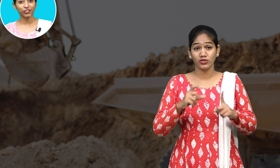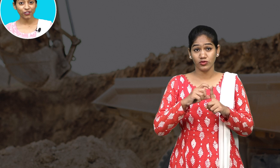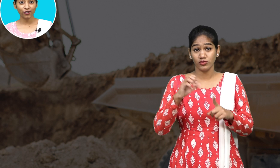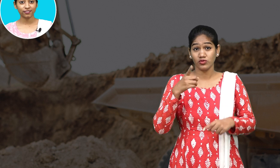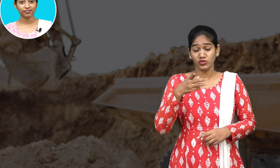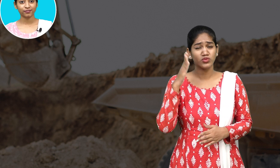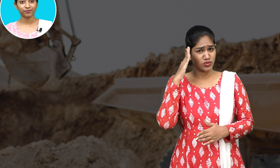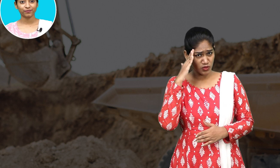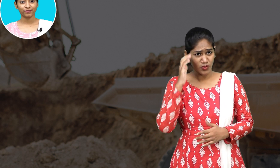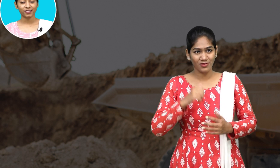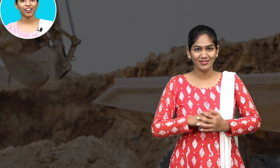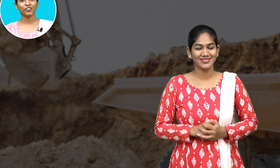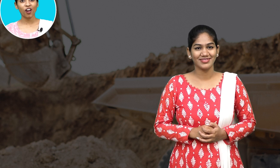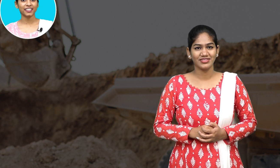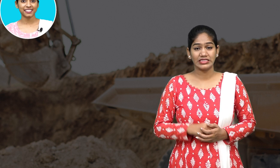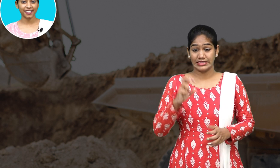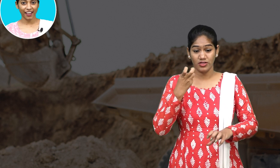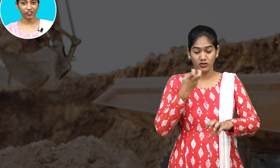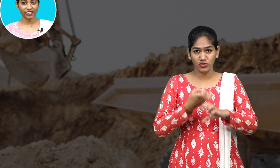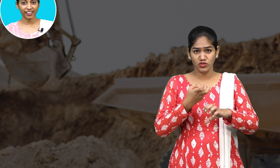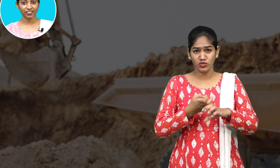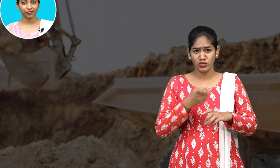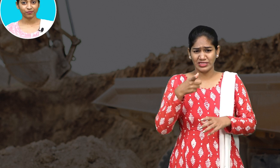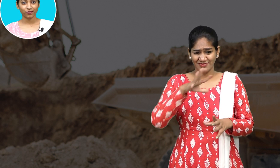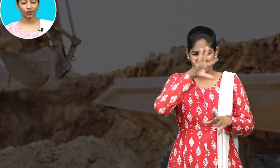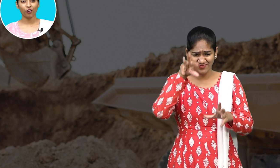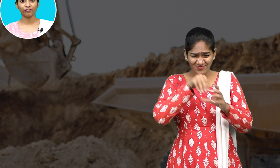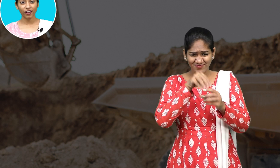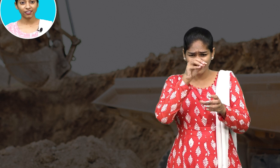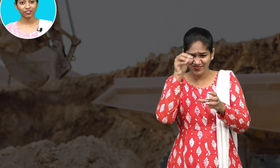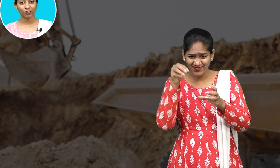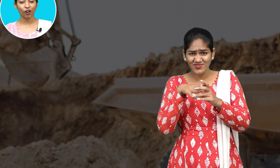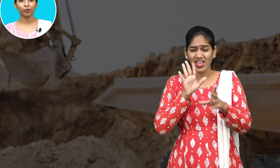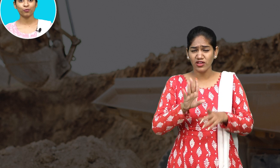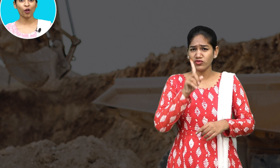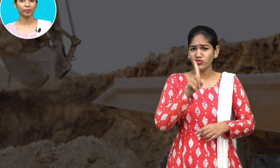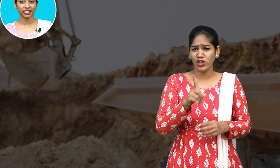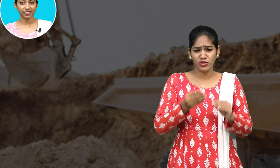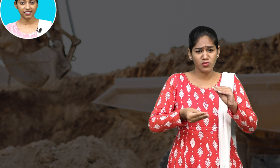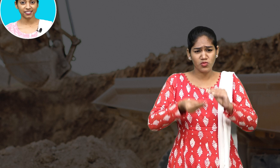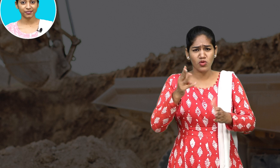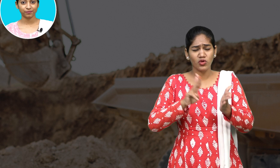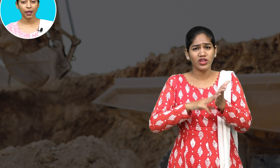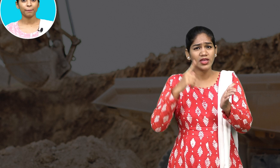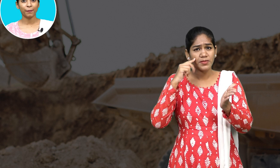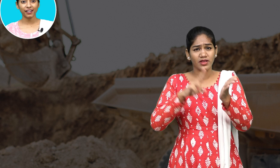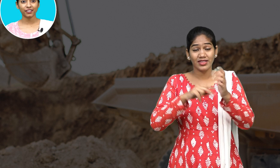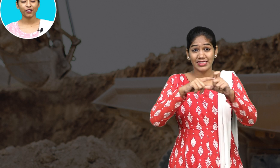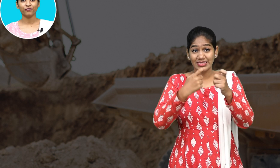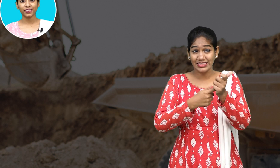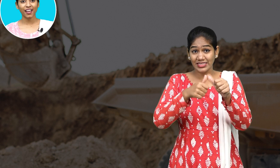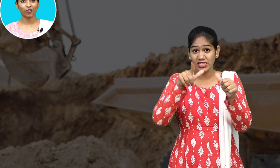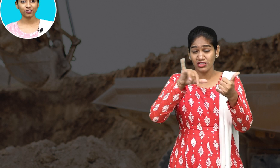Do you know? A rock is an aggregate of one or more minerals,